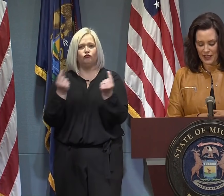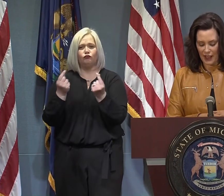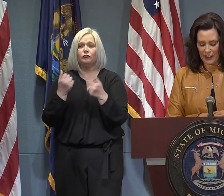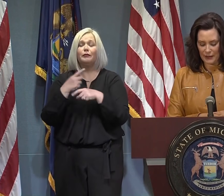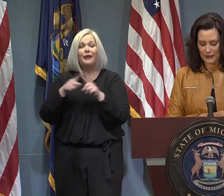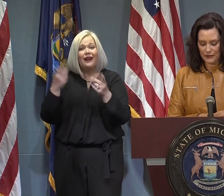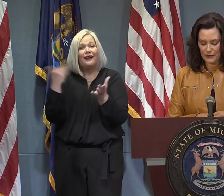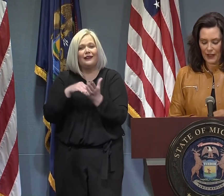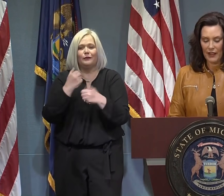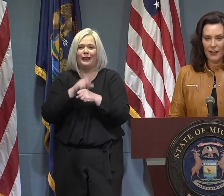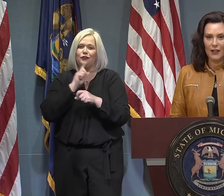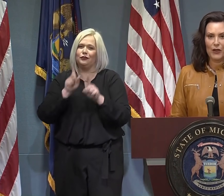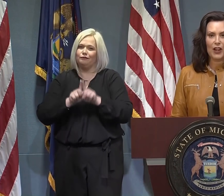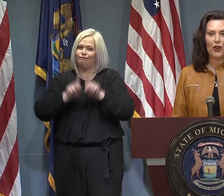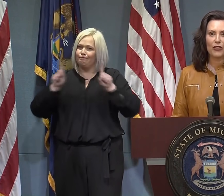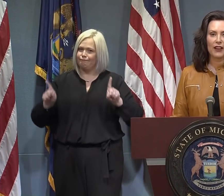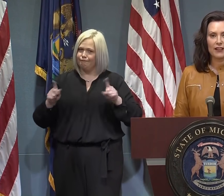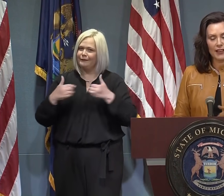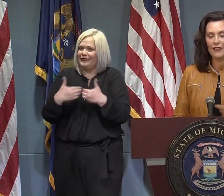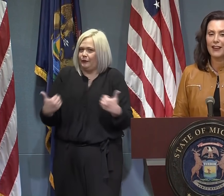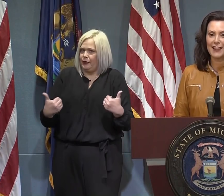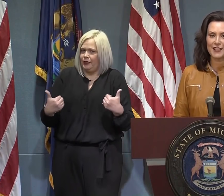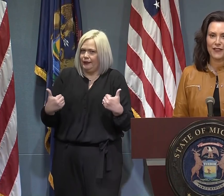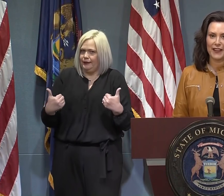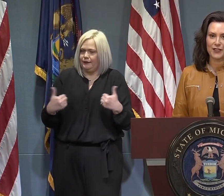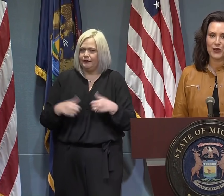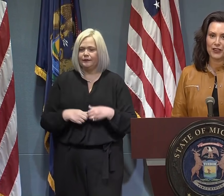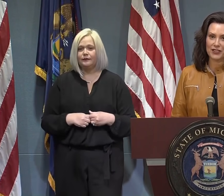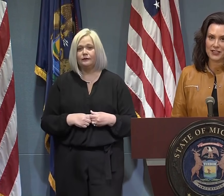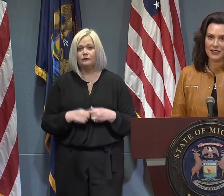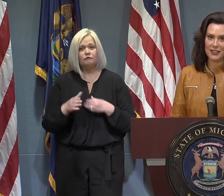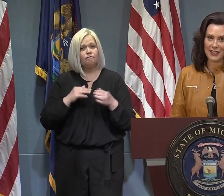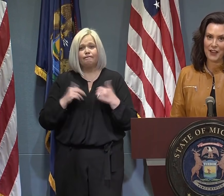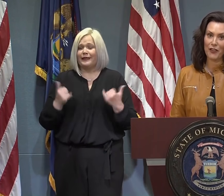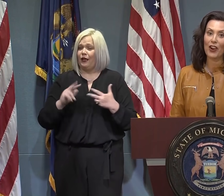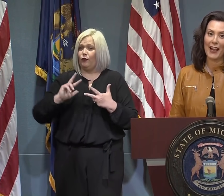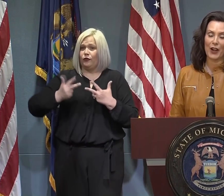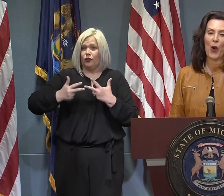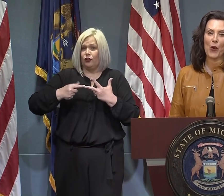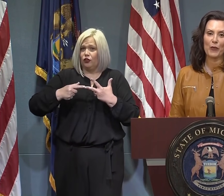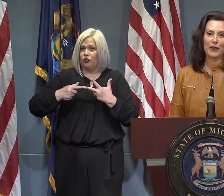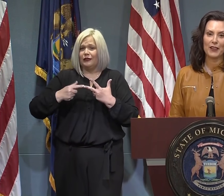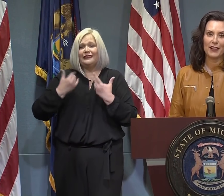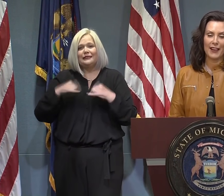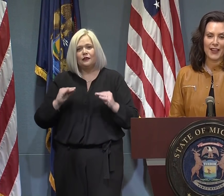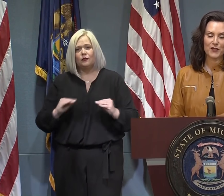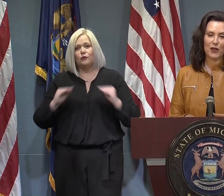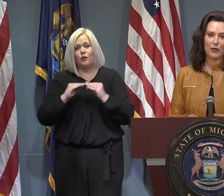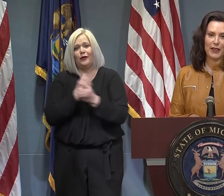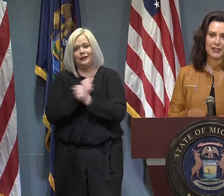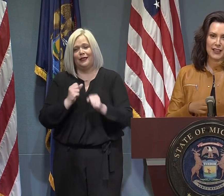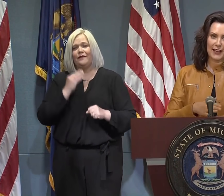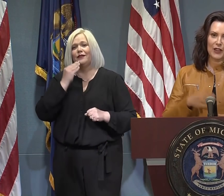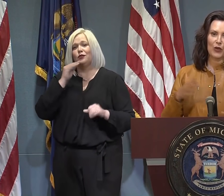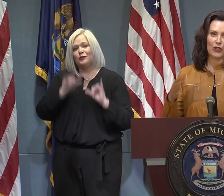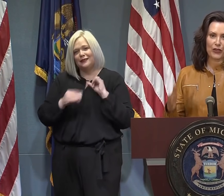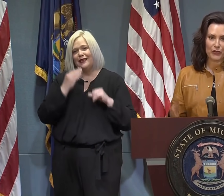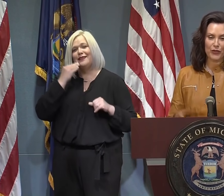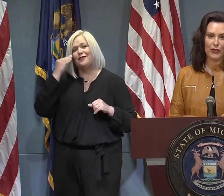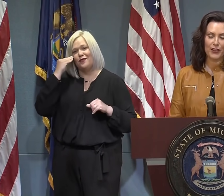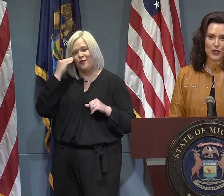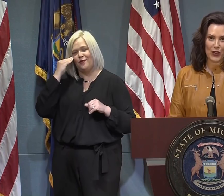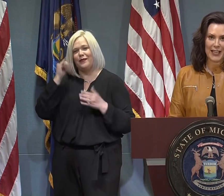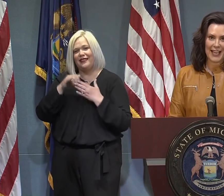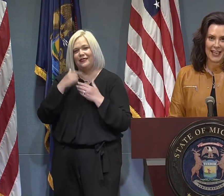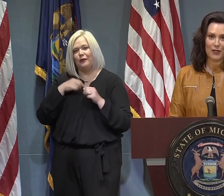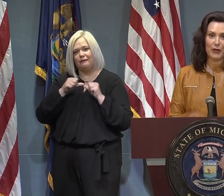distancing maintained. We know that even in this phase, we are still safer at home. And that's why we'll be extending the order